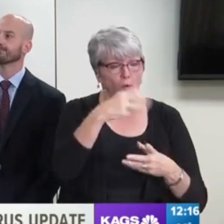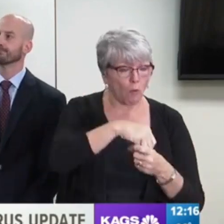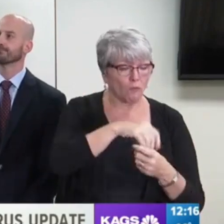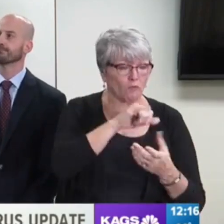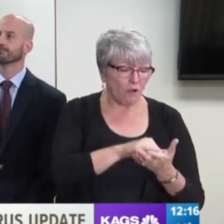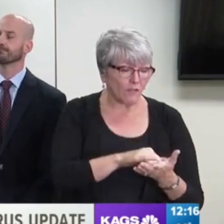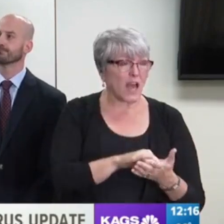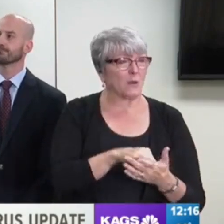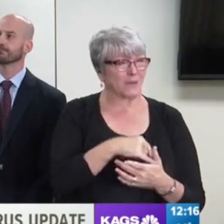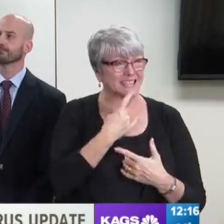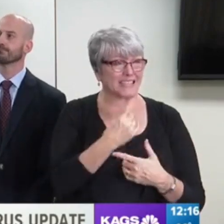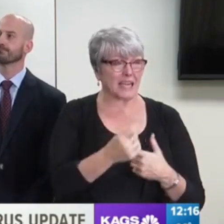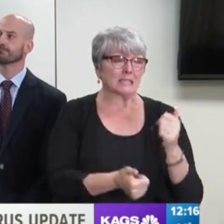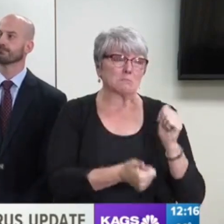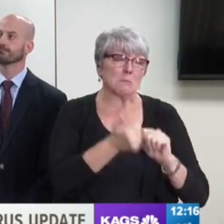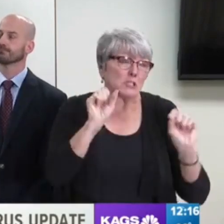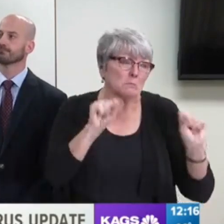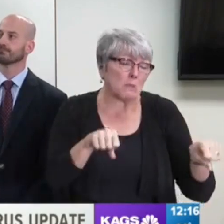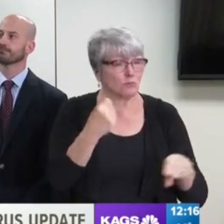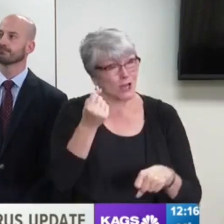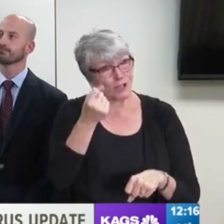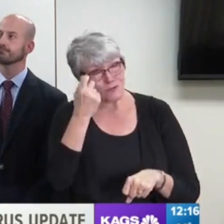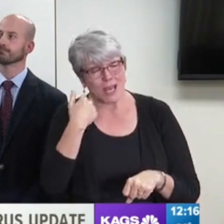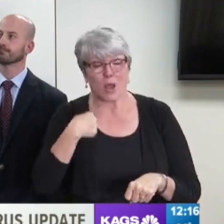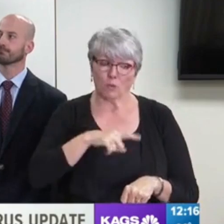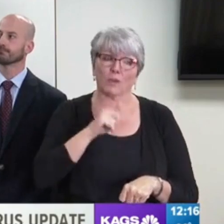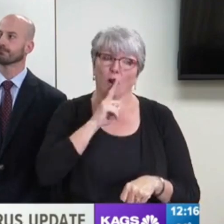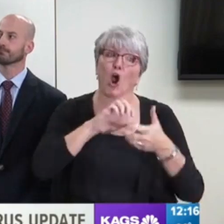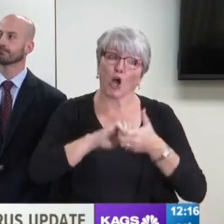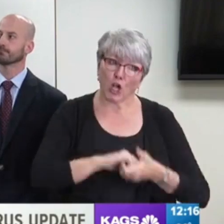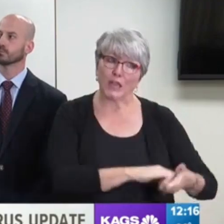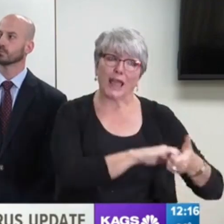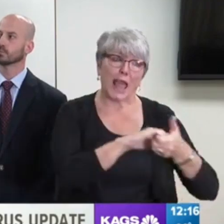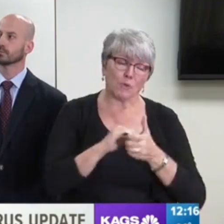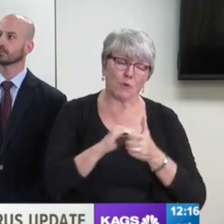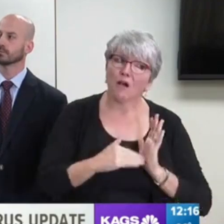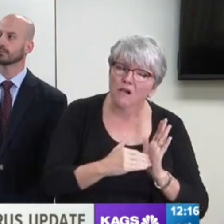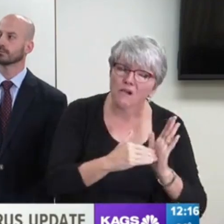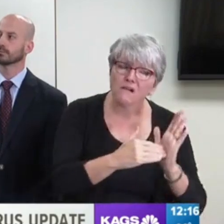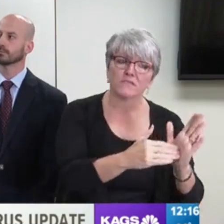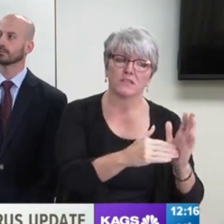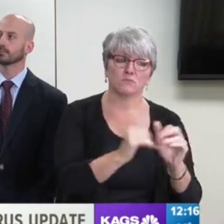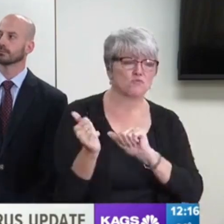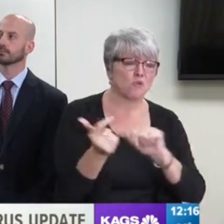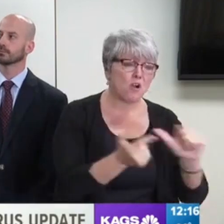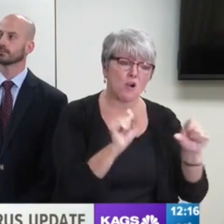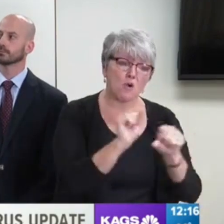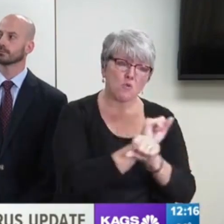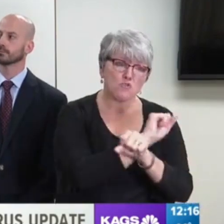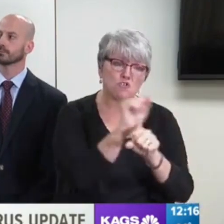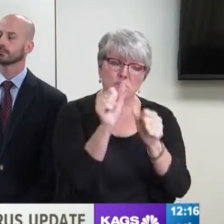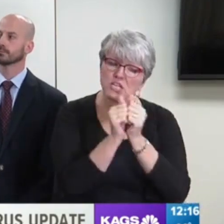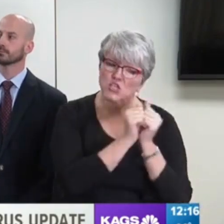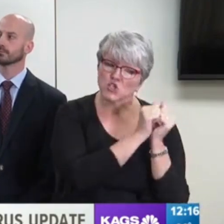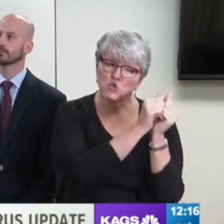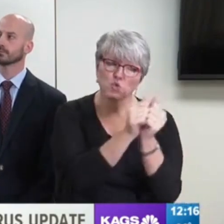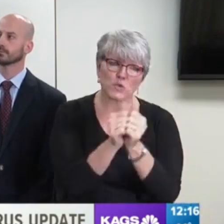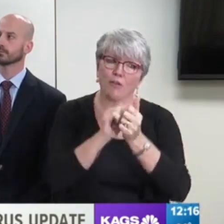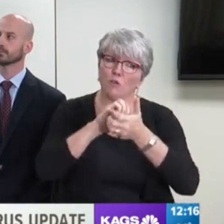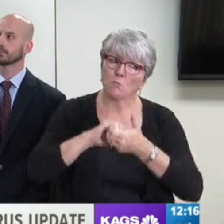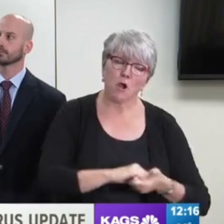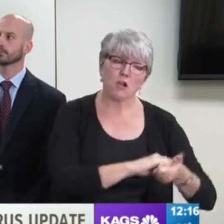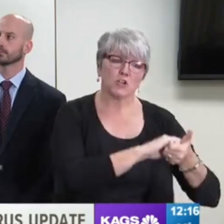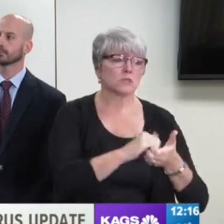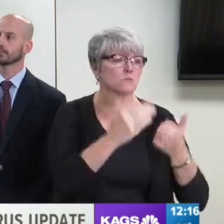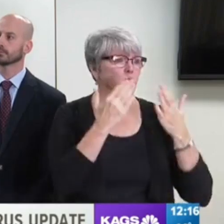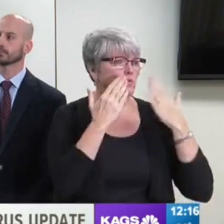So when I say as much as possible, understand that we are collaborating highly. We are all working in close partnership. And